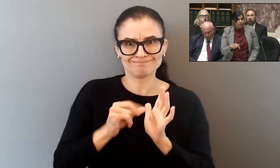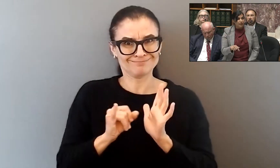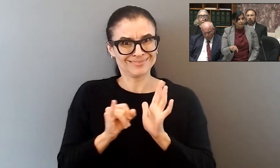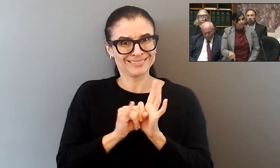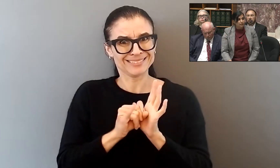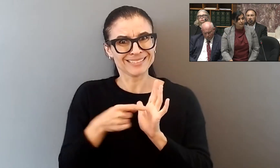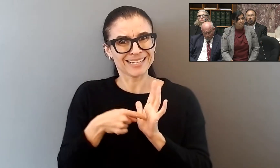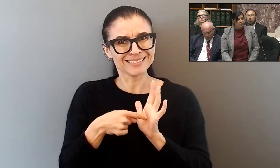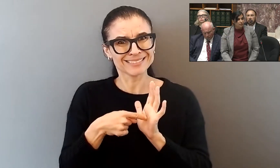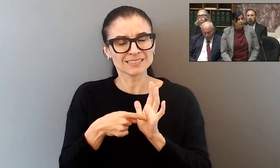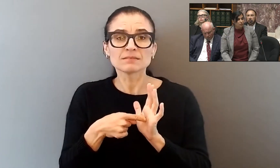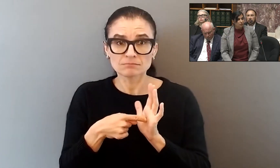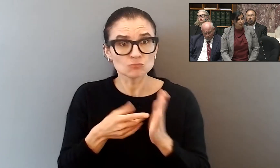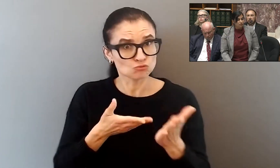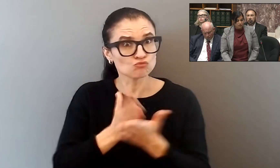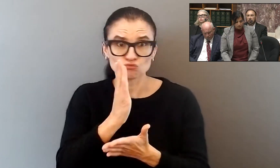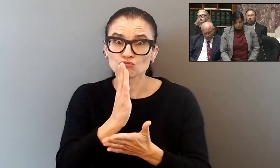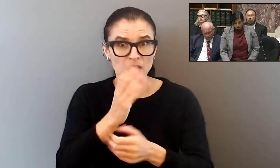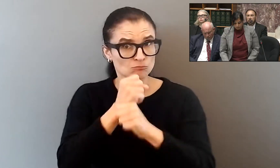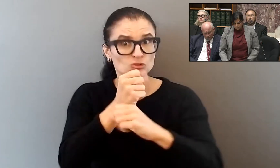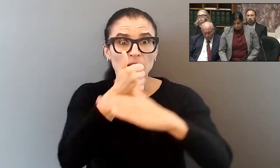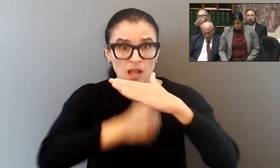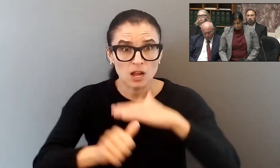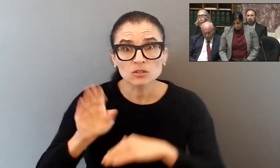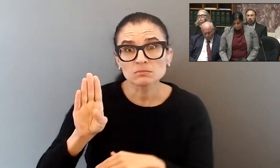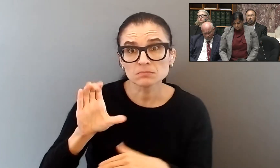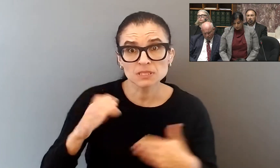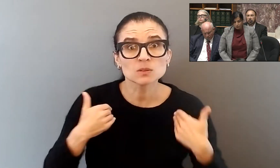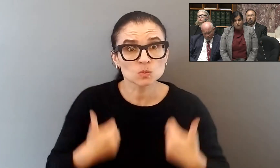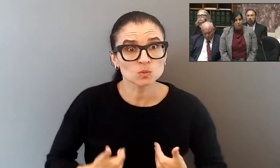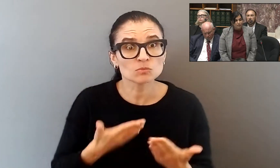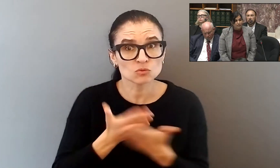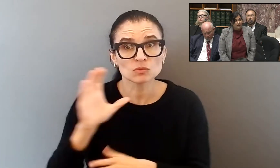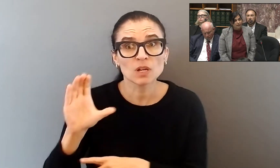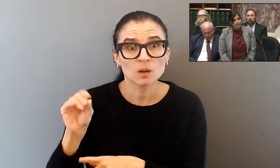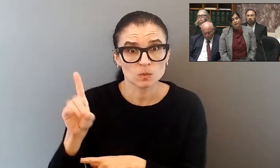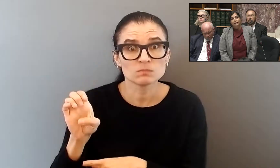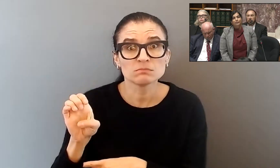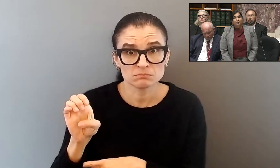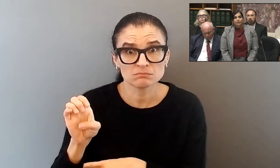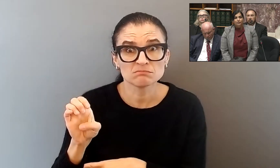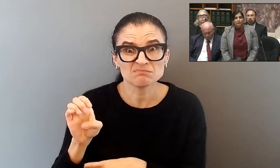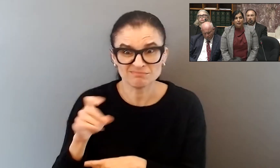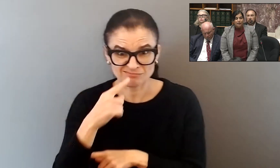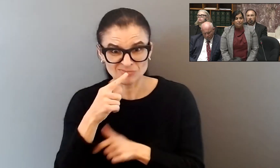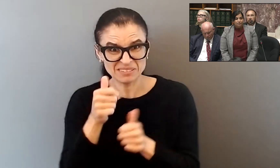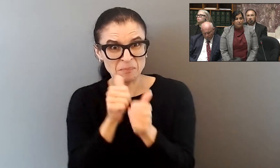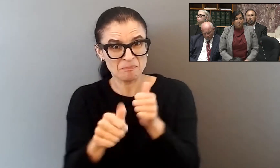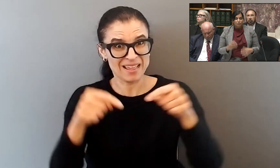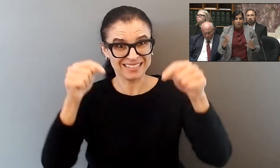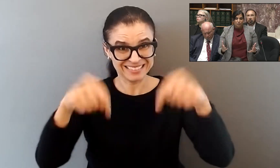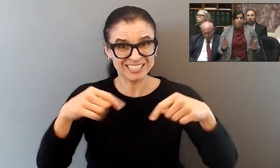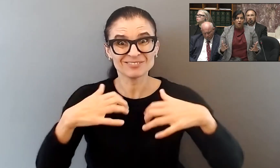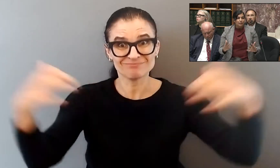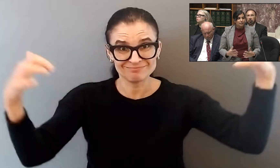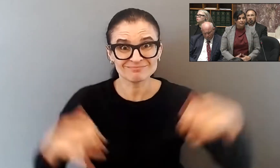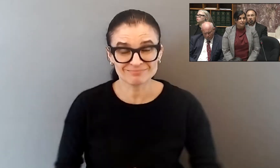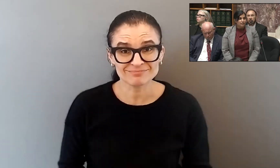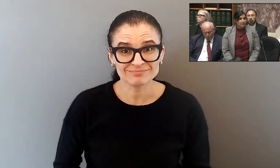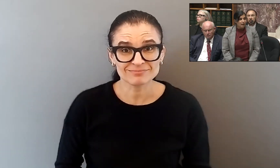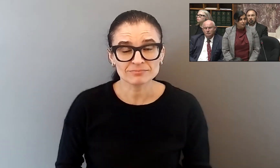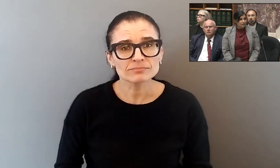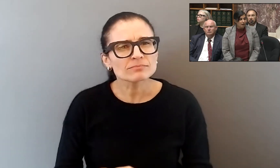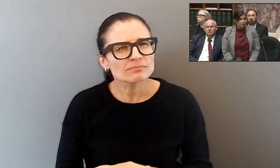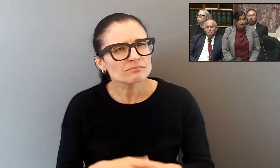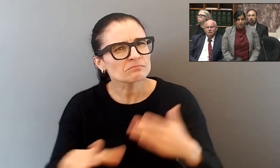unanimously passed in this legislature. I also want to say it's not a surprise that this is